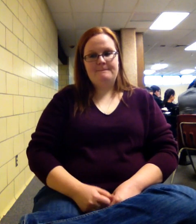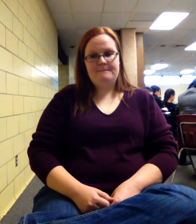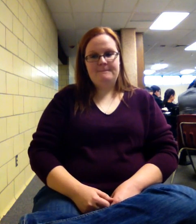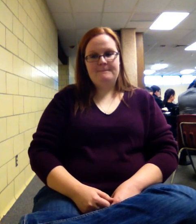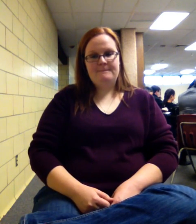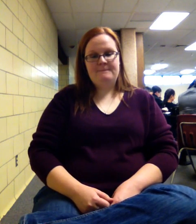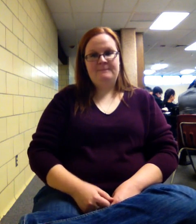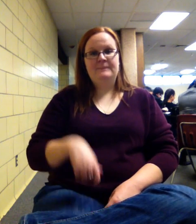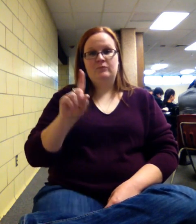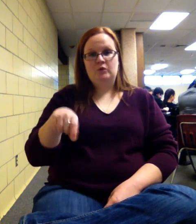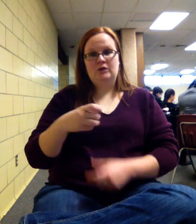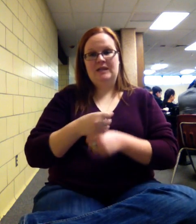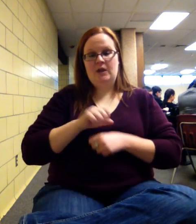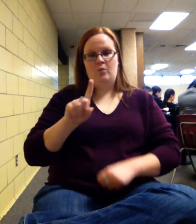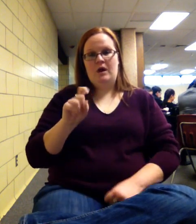And you should get $111.30.